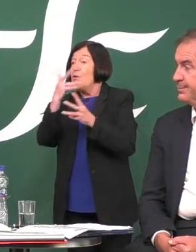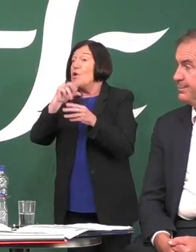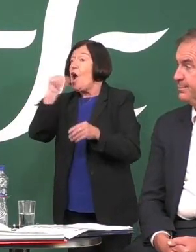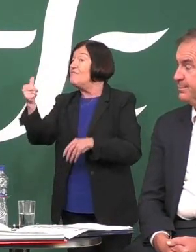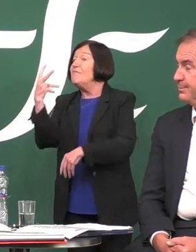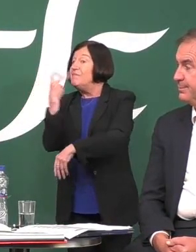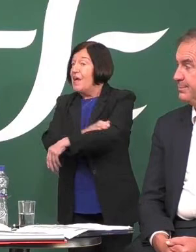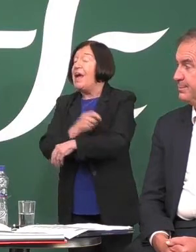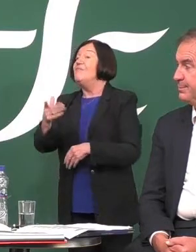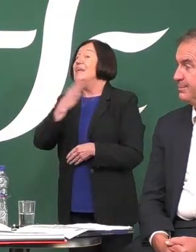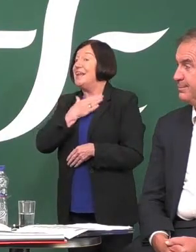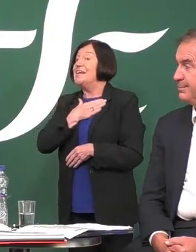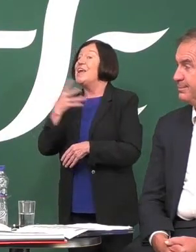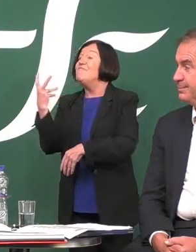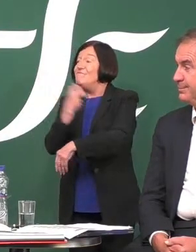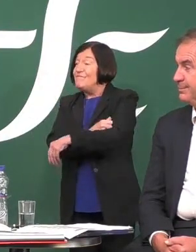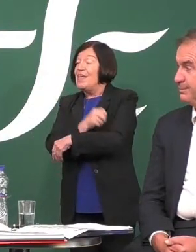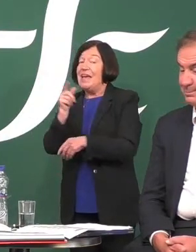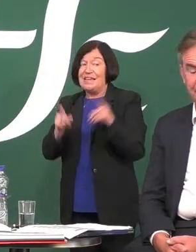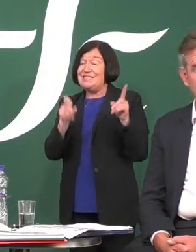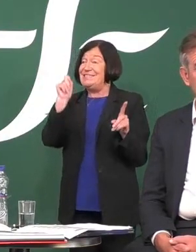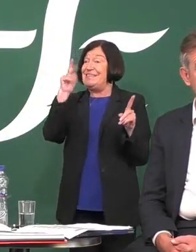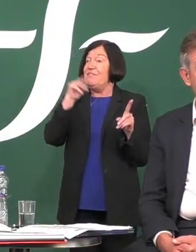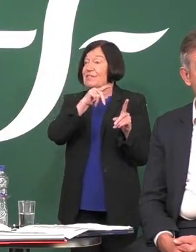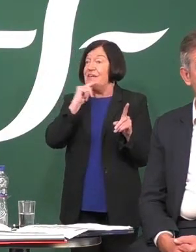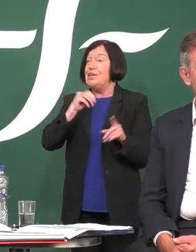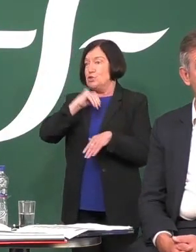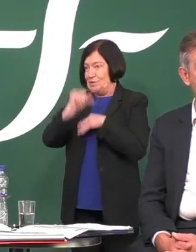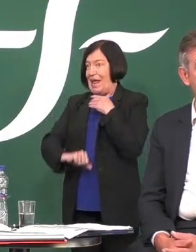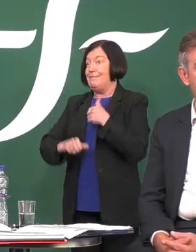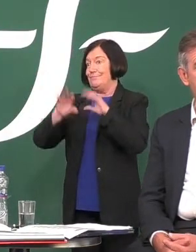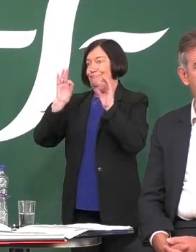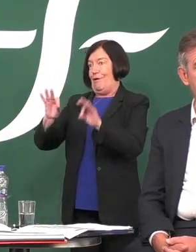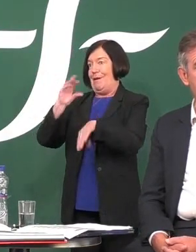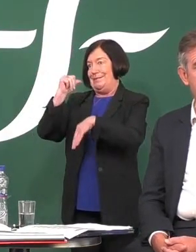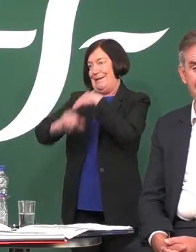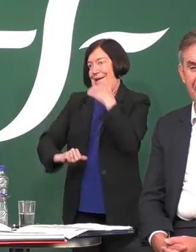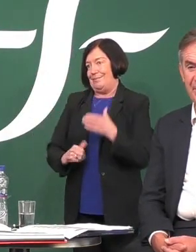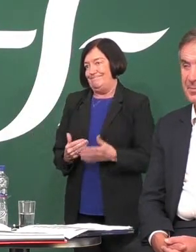Vaccinated, and they would like to get vaccinated, as David says, today is a good day. Yeah.